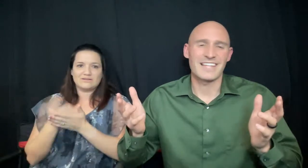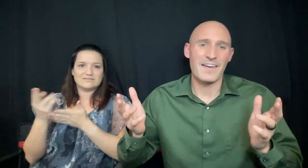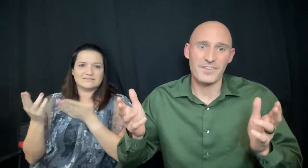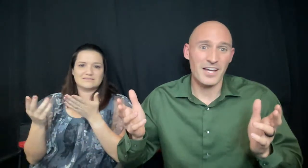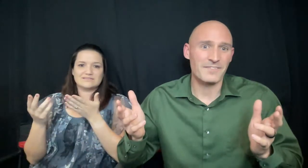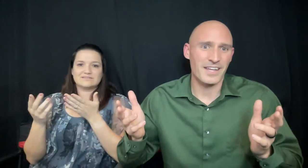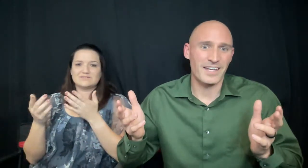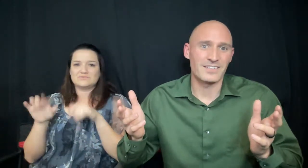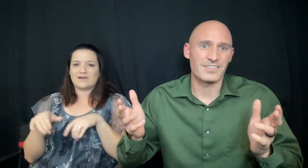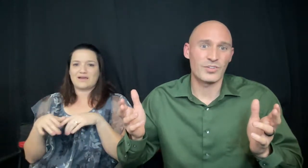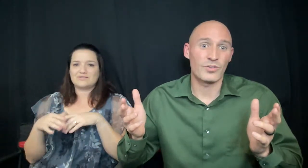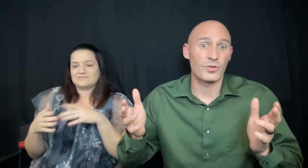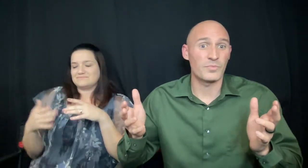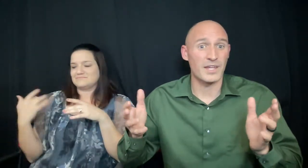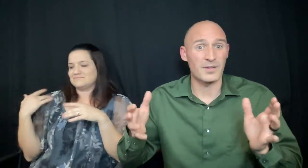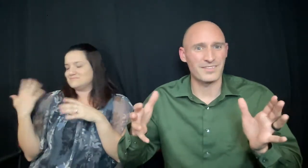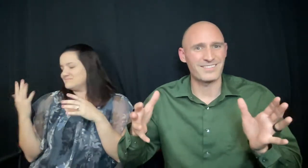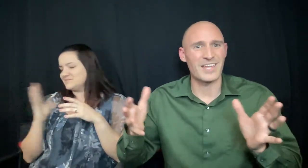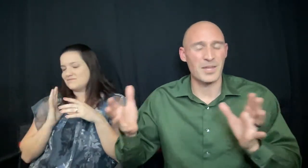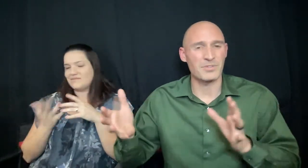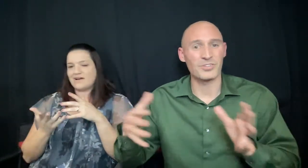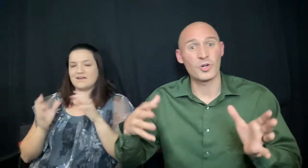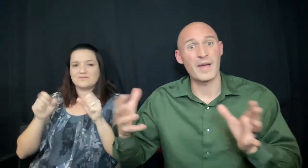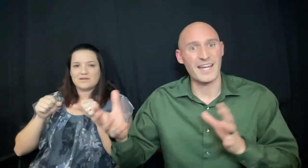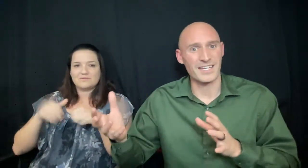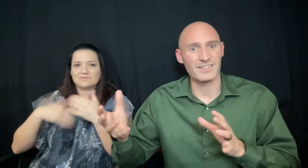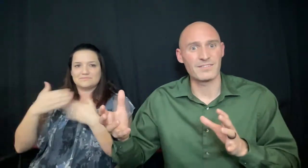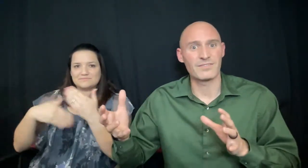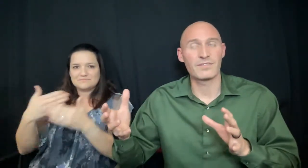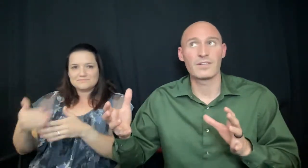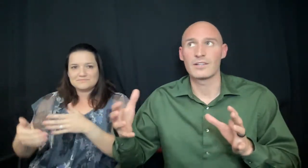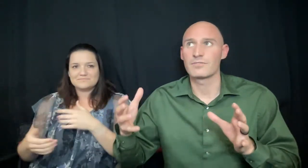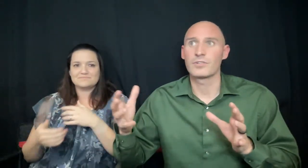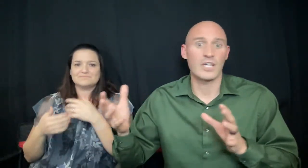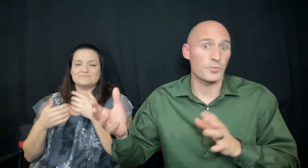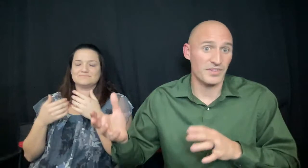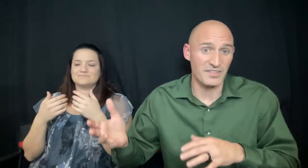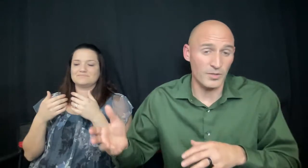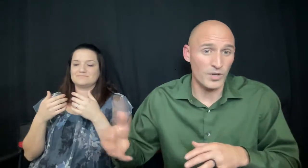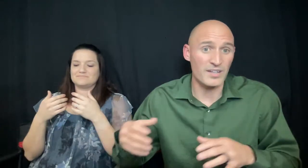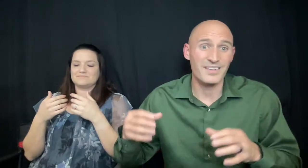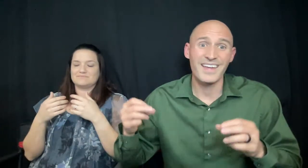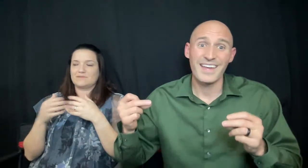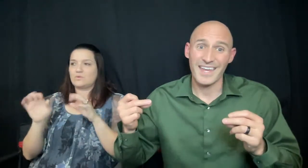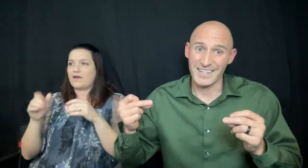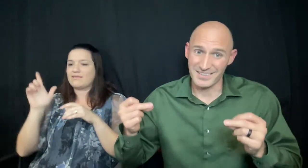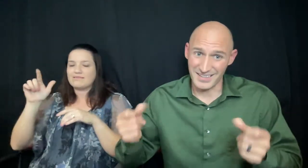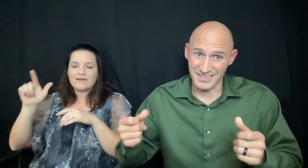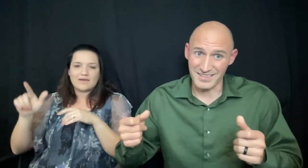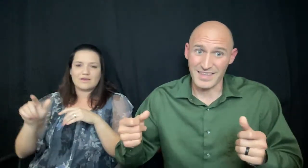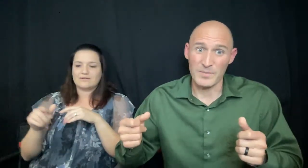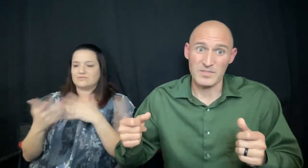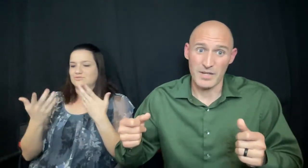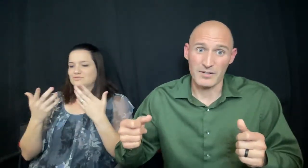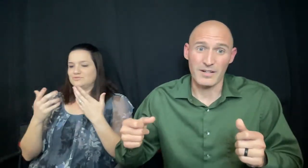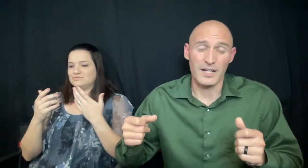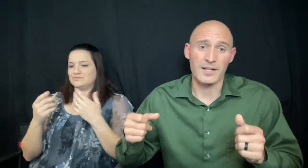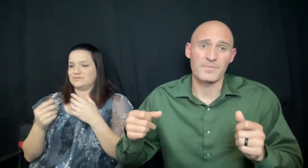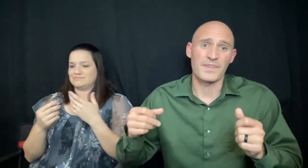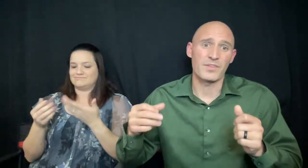it off, and you'll be able to go back and look up what the sign was, and it's going to stick that much better. The